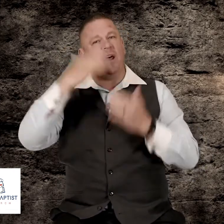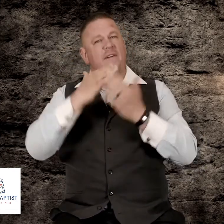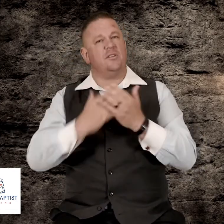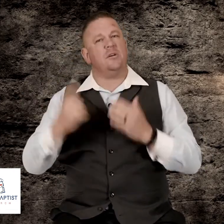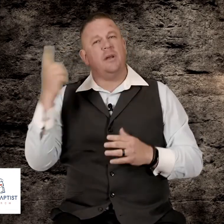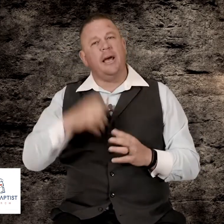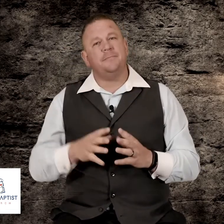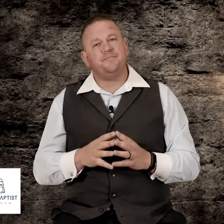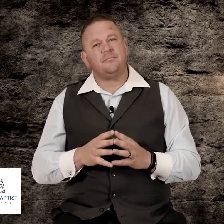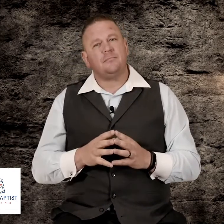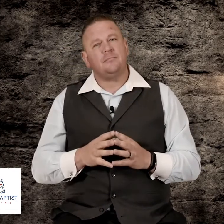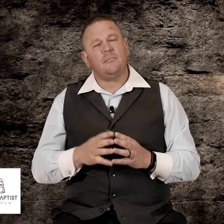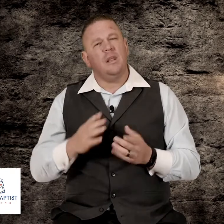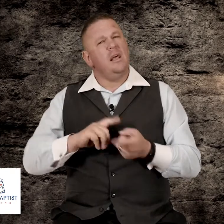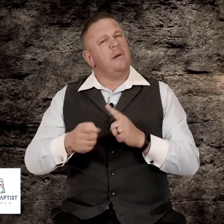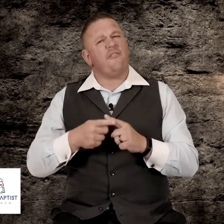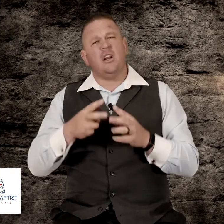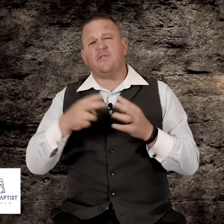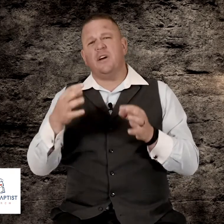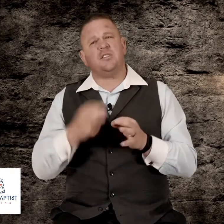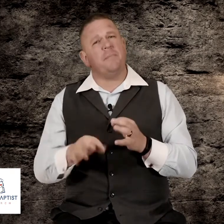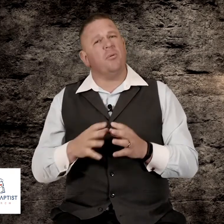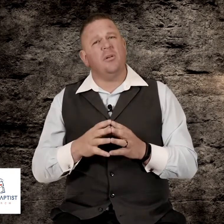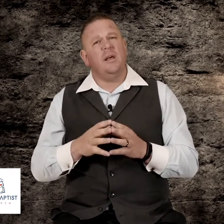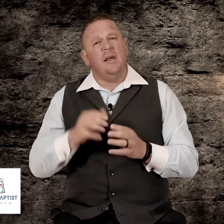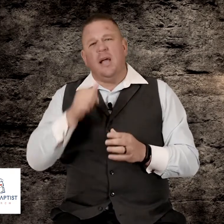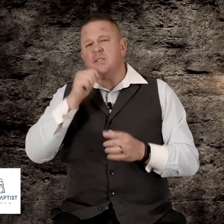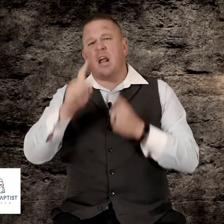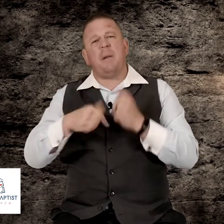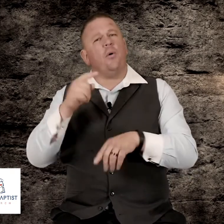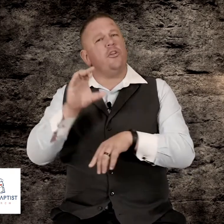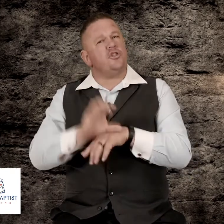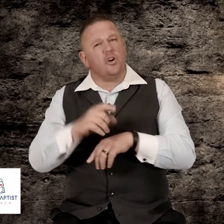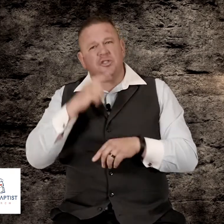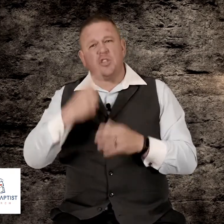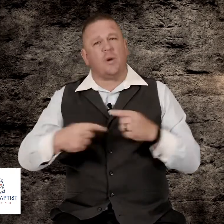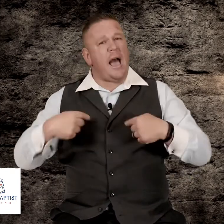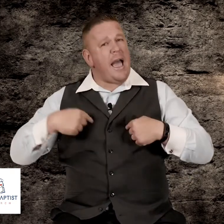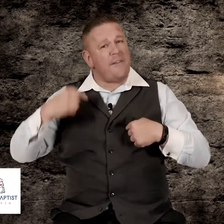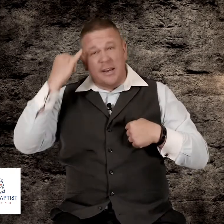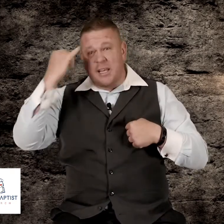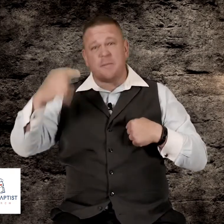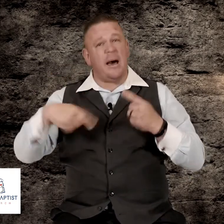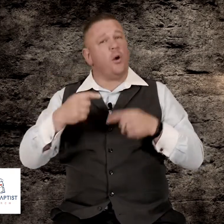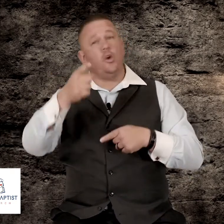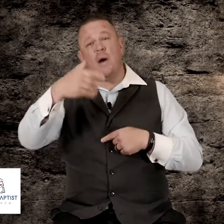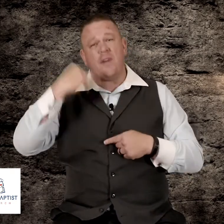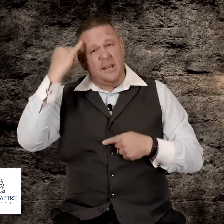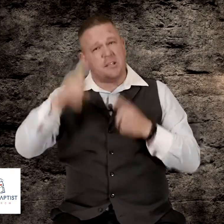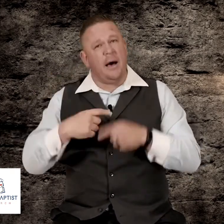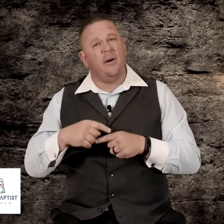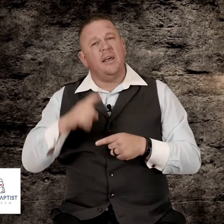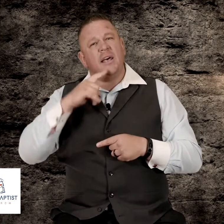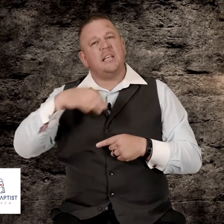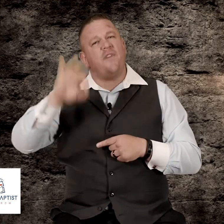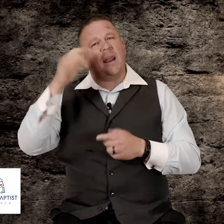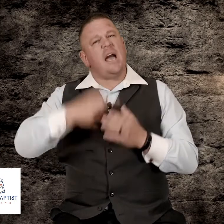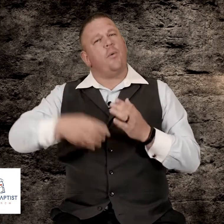heaven someday. My friend, it's very simple. It's not about what the church says or what I have ideas about or what you have ideas about. It's finding out what